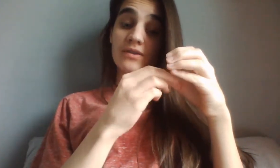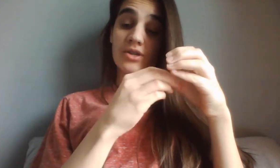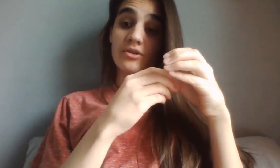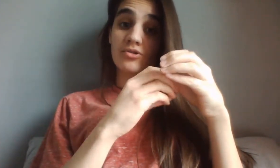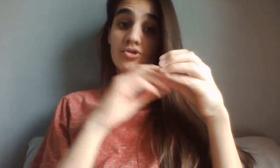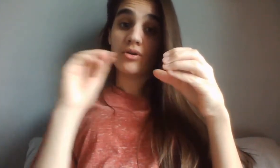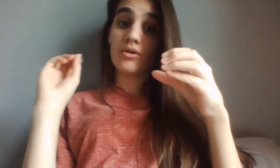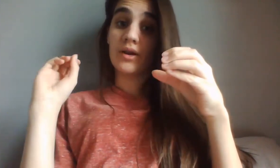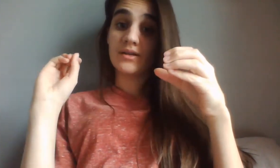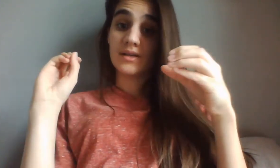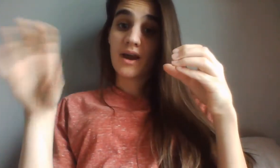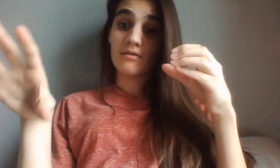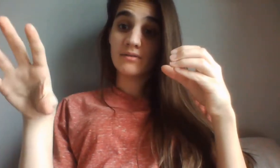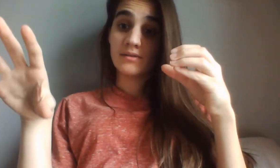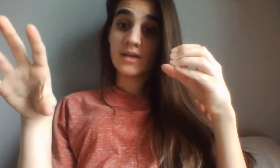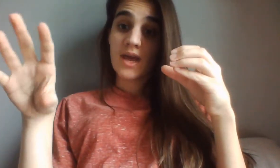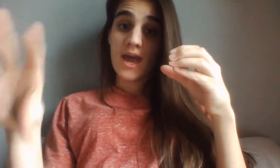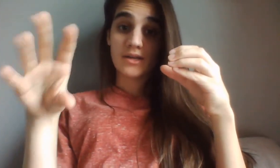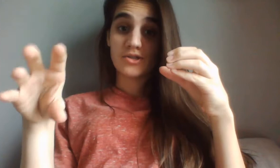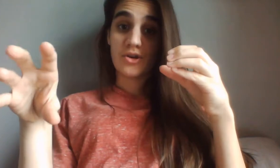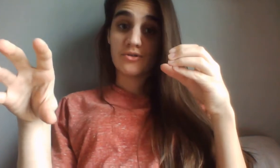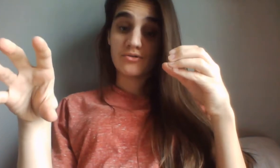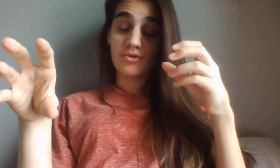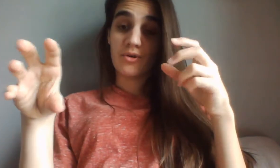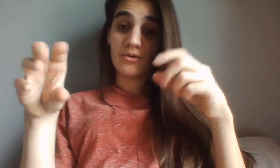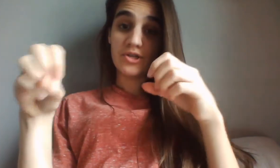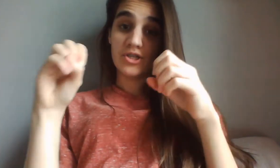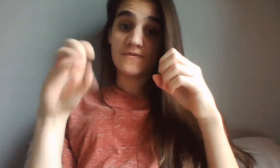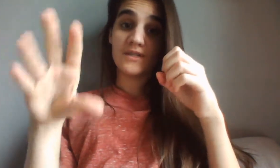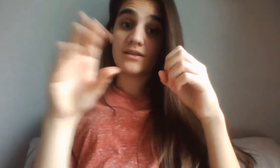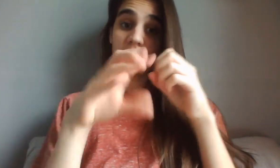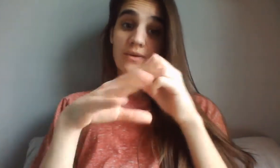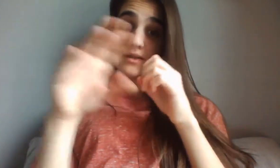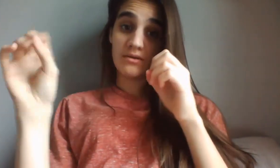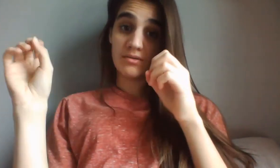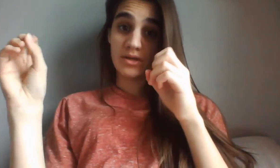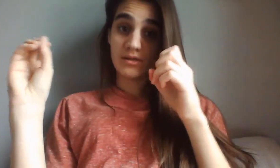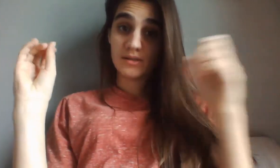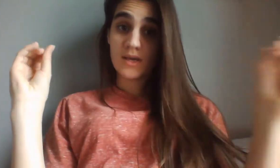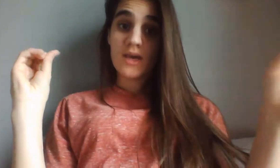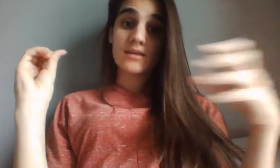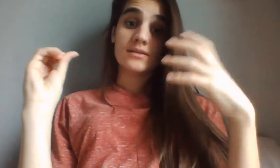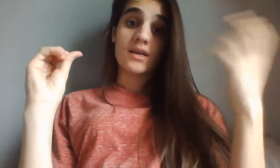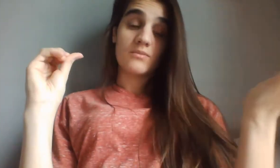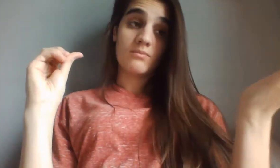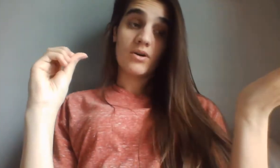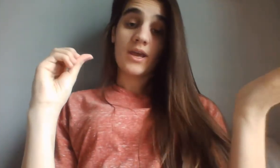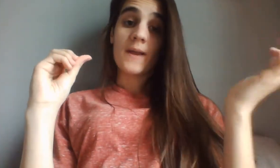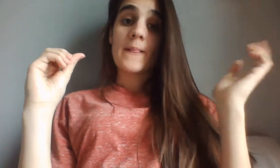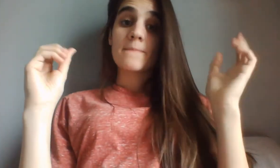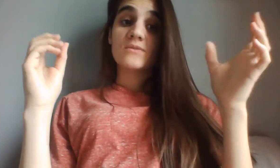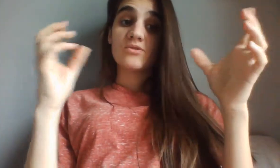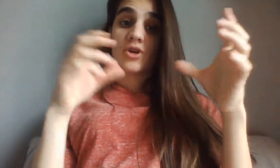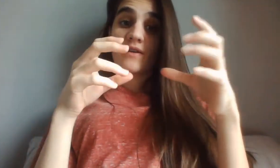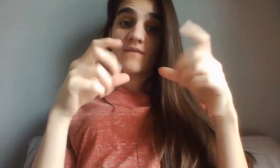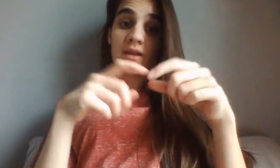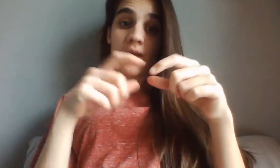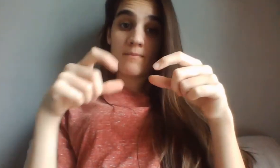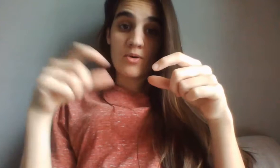internal struggle into Carol's external struggle that she's physically showing the audience. The same with Bonnie. So trying to find that moment